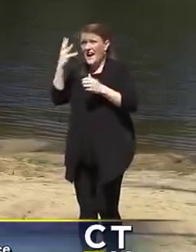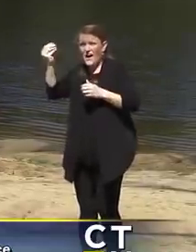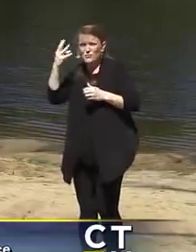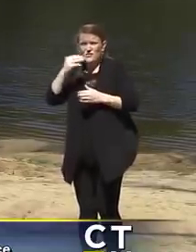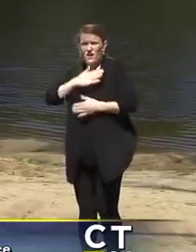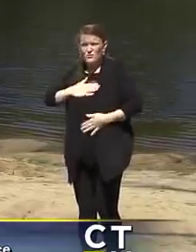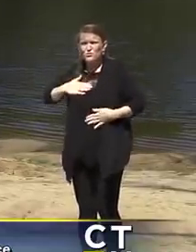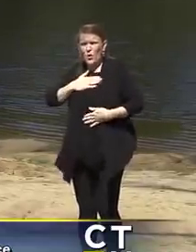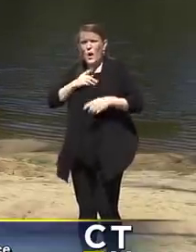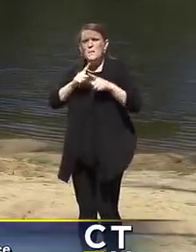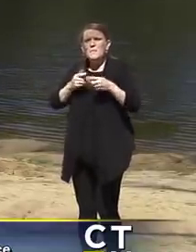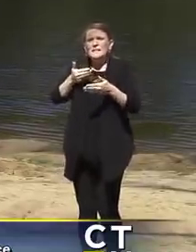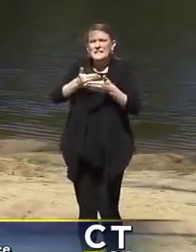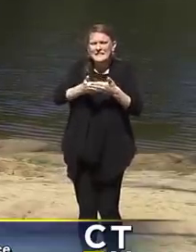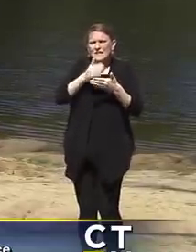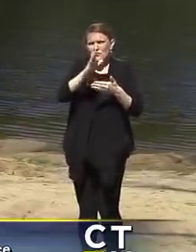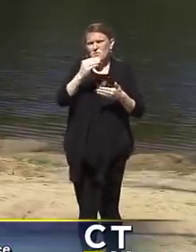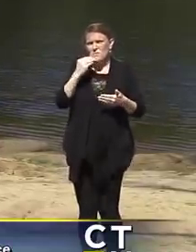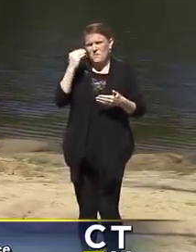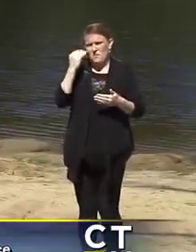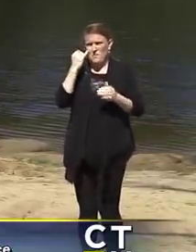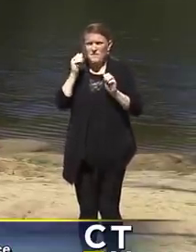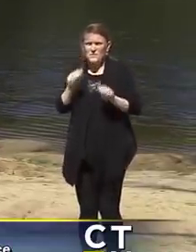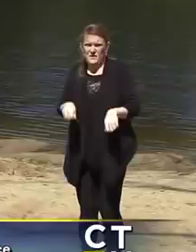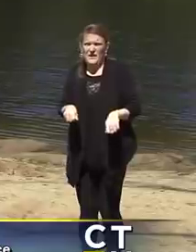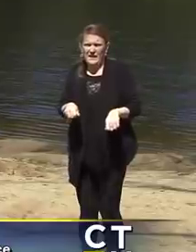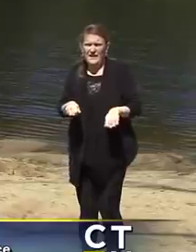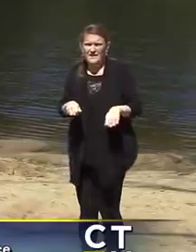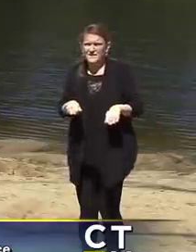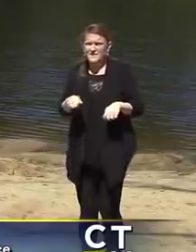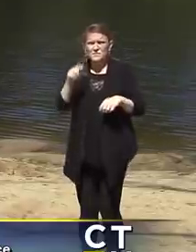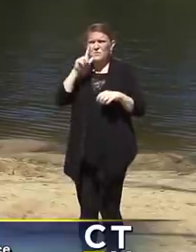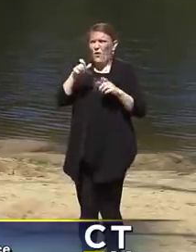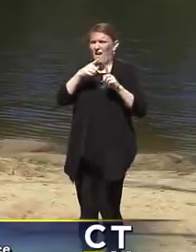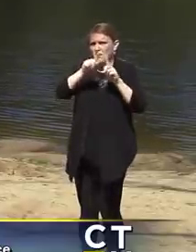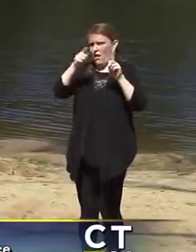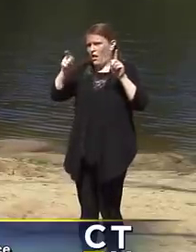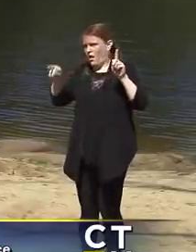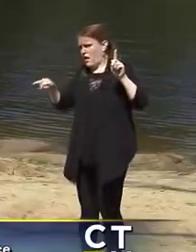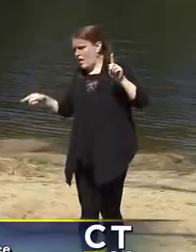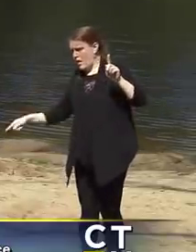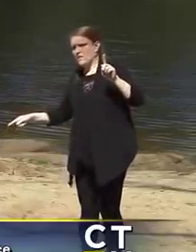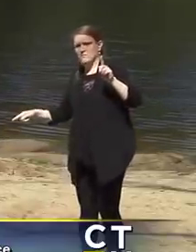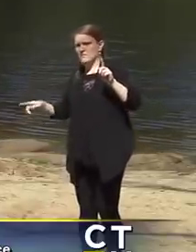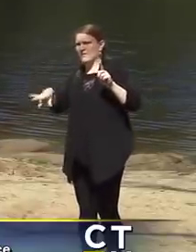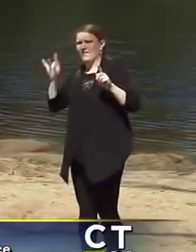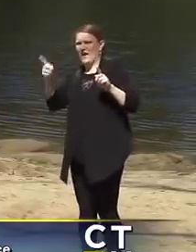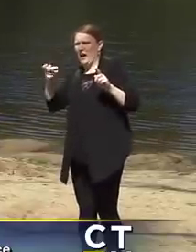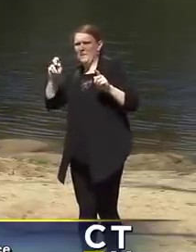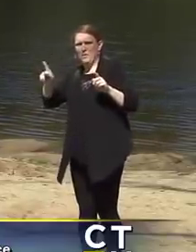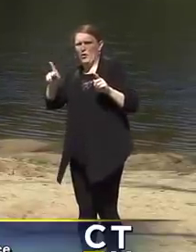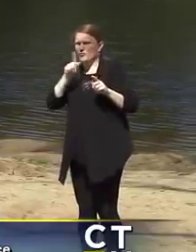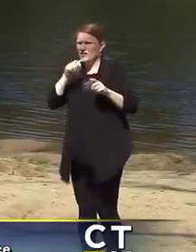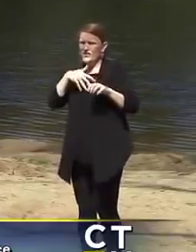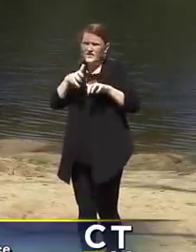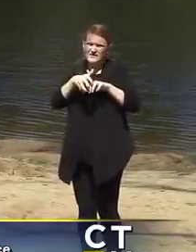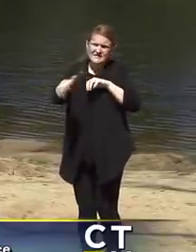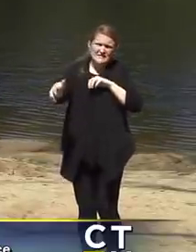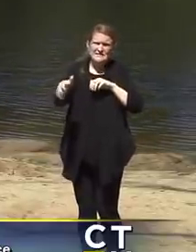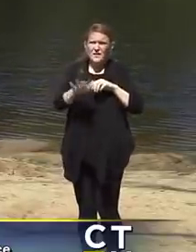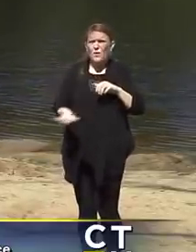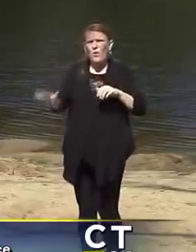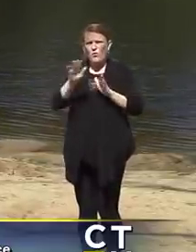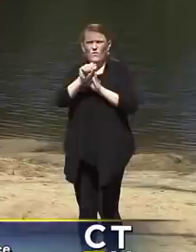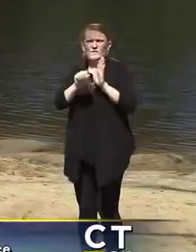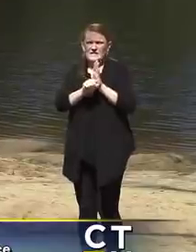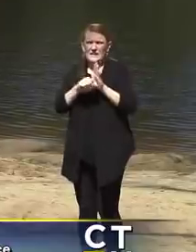within 15 minutes drive of every resident in Connecticut. So you have a lot of choices that are available to you close to home, and